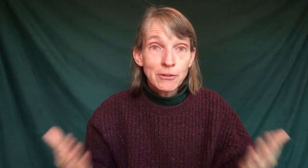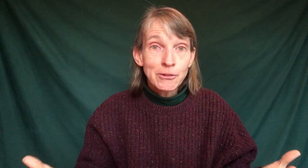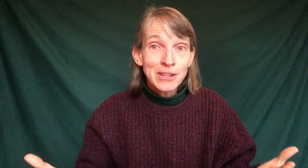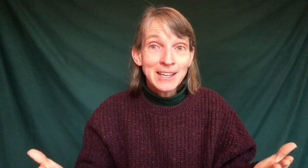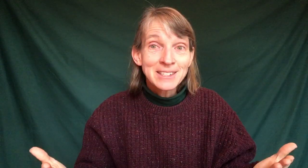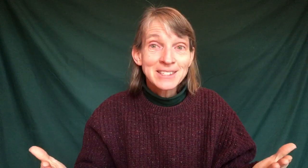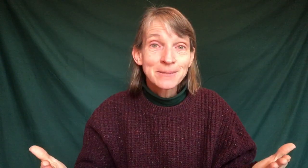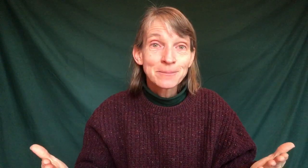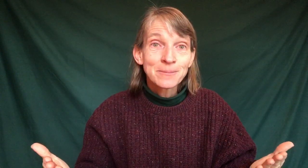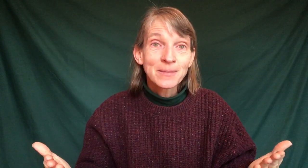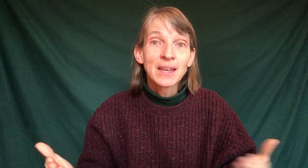for things.